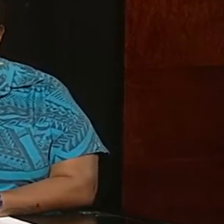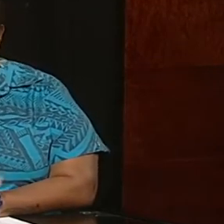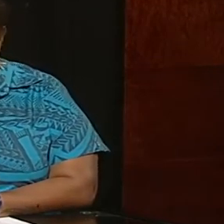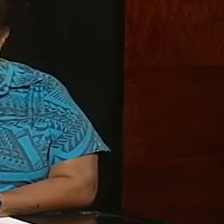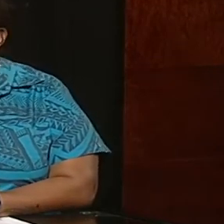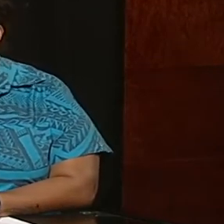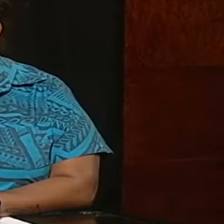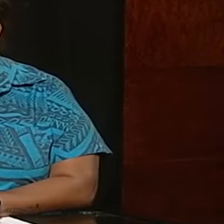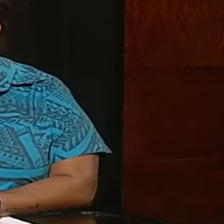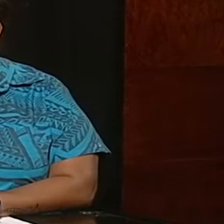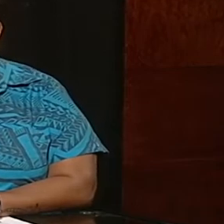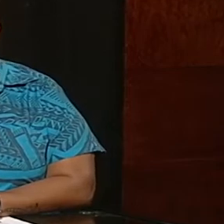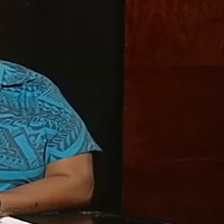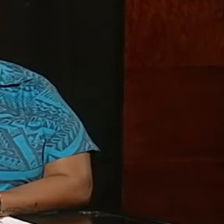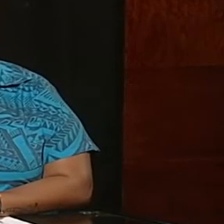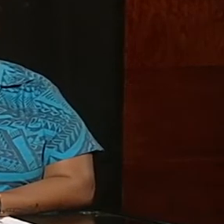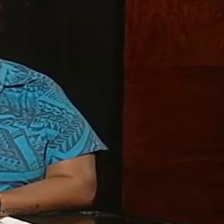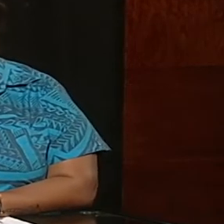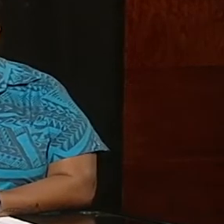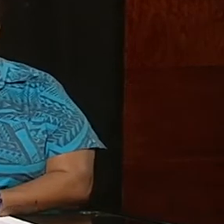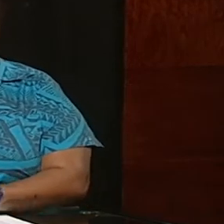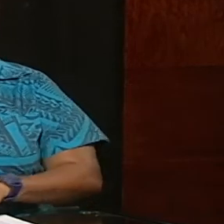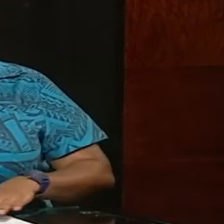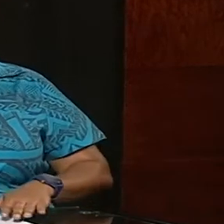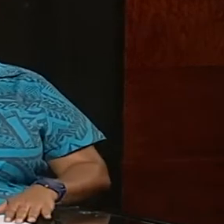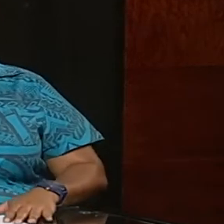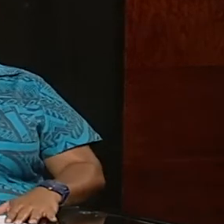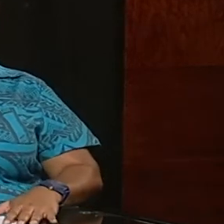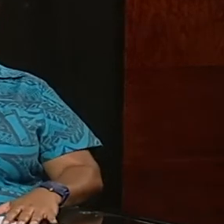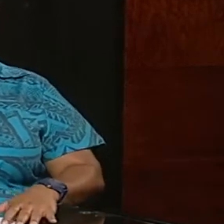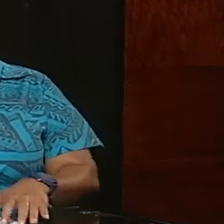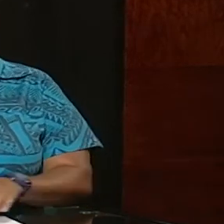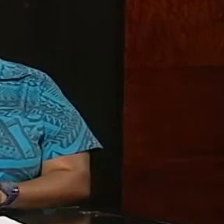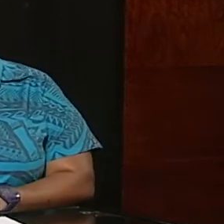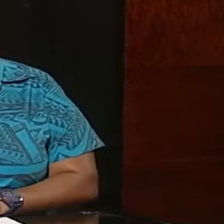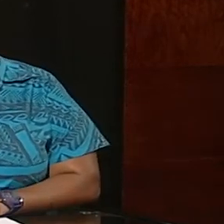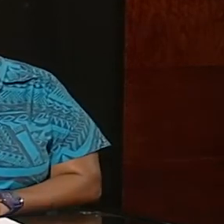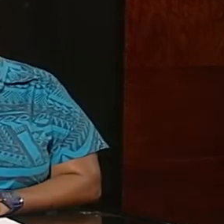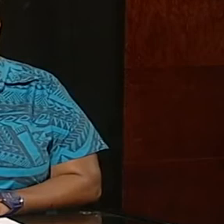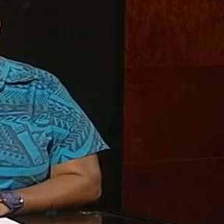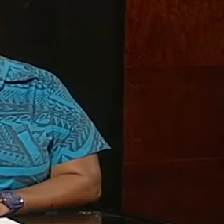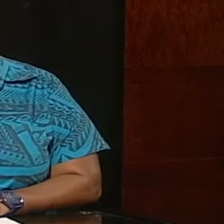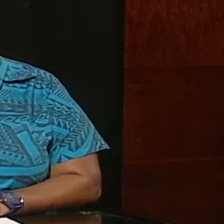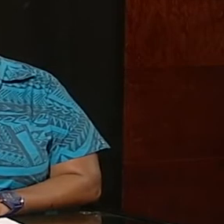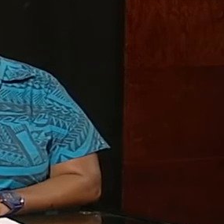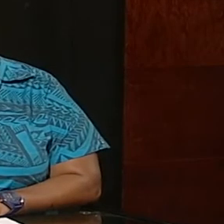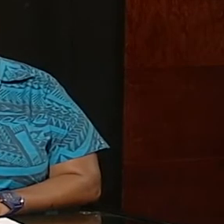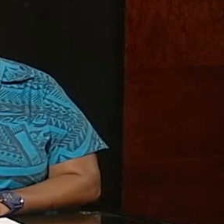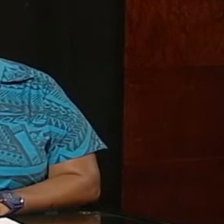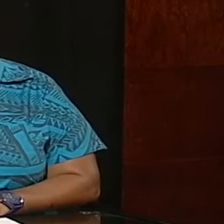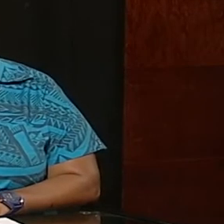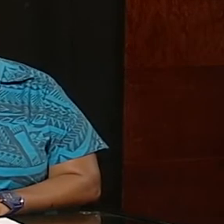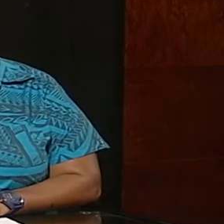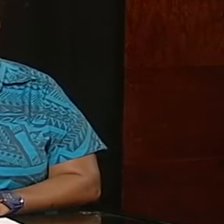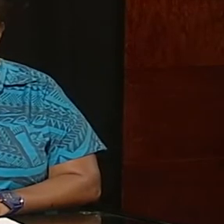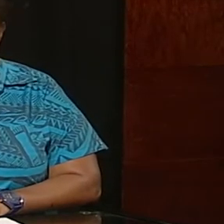so you may master him talk lo government. True to us. I think that's it for now. Before we go, MTV would like to thank the